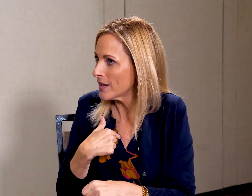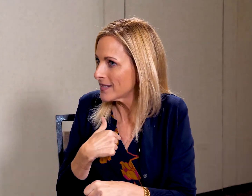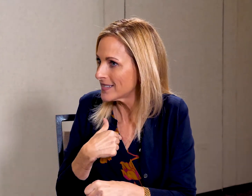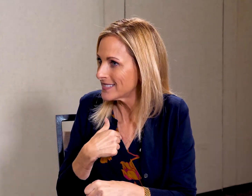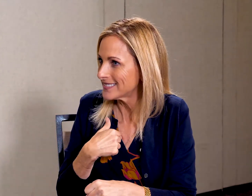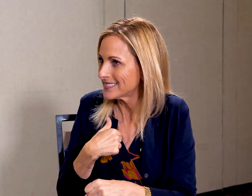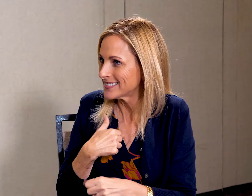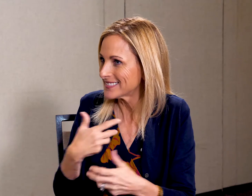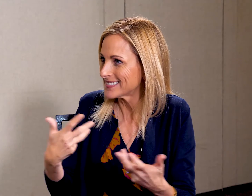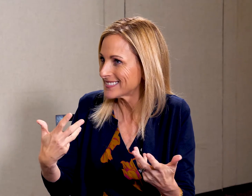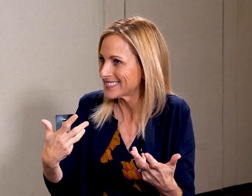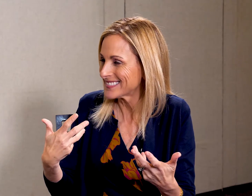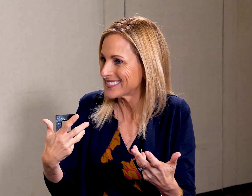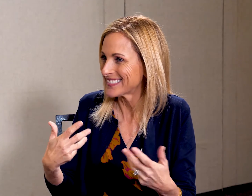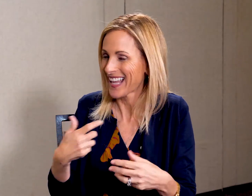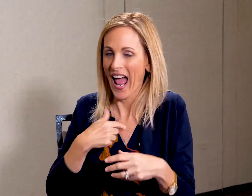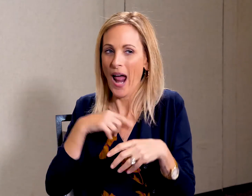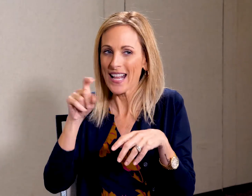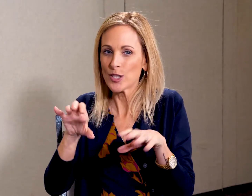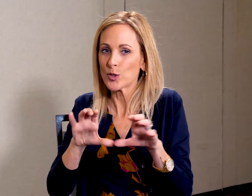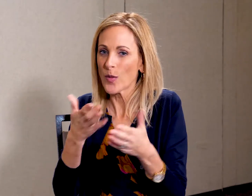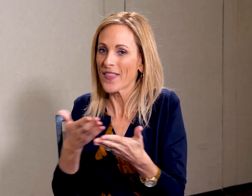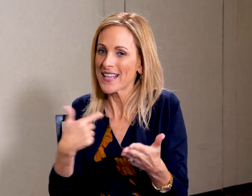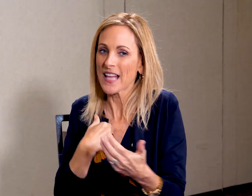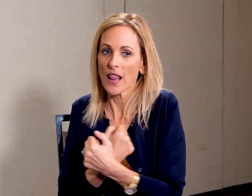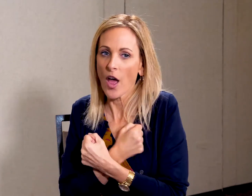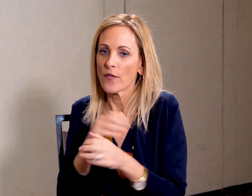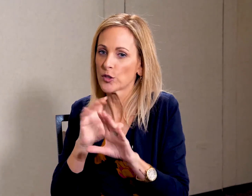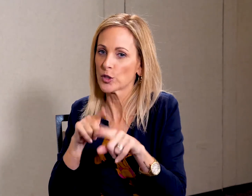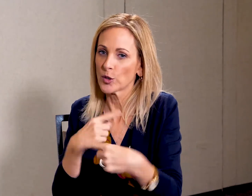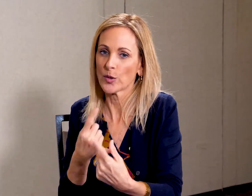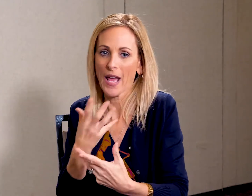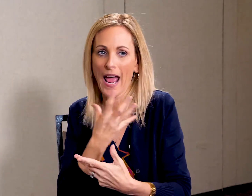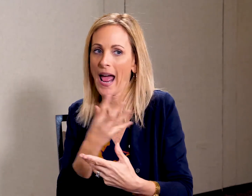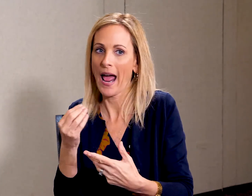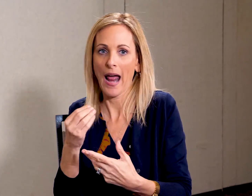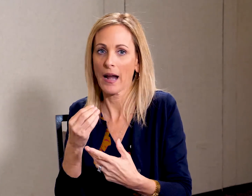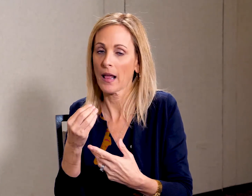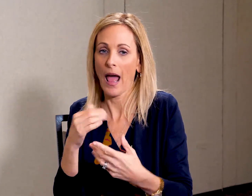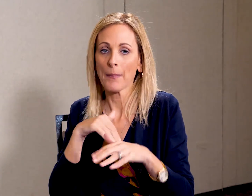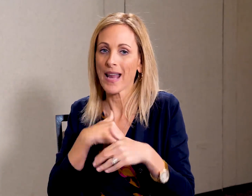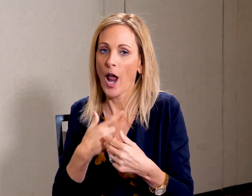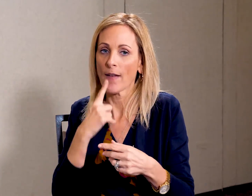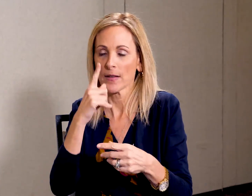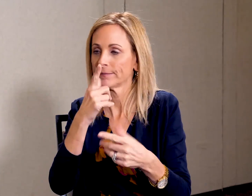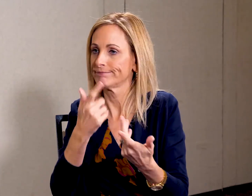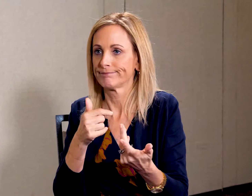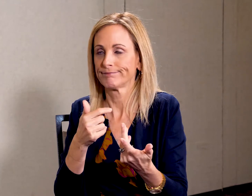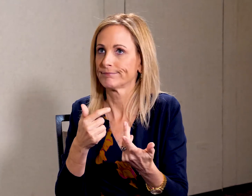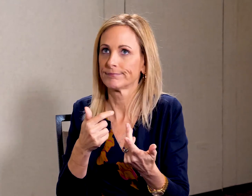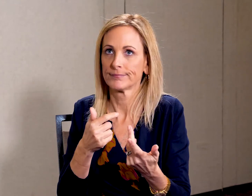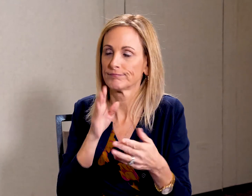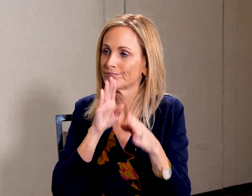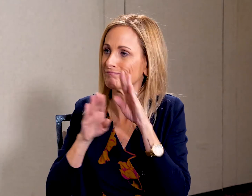need to work, and I need to make my voice heard. I need to do things that I love to do, and that means getting involved. And I'm